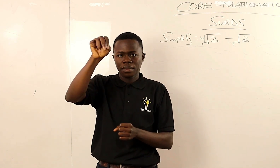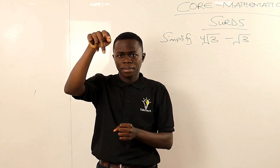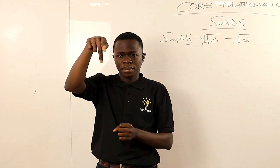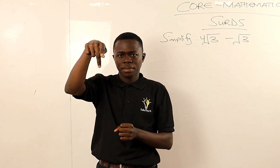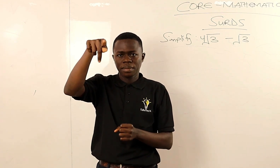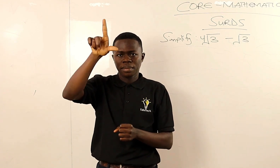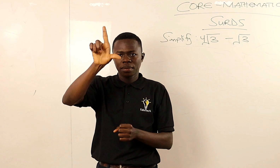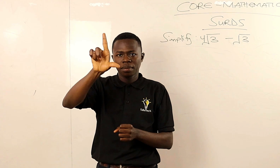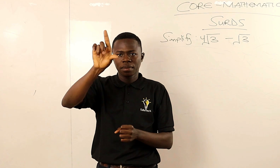So simplify